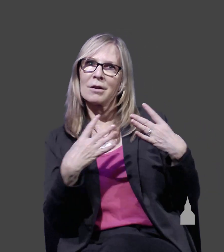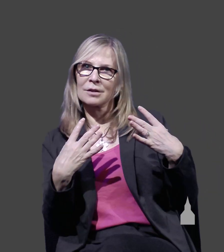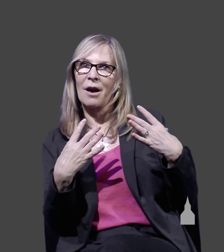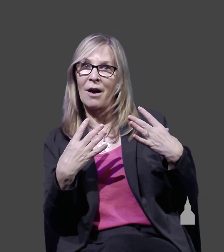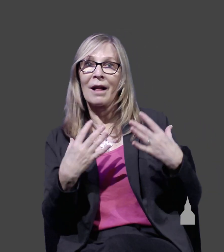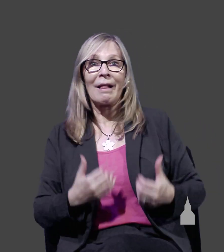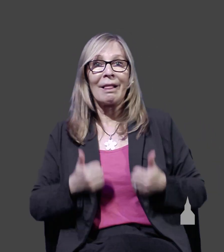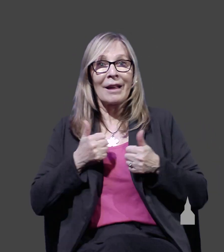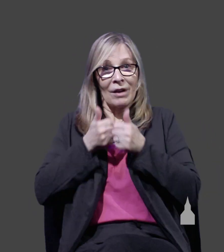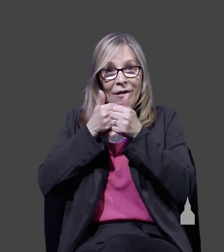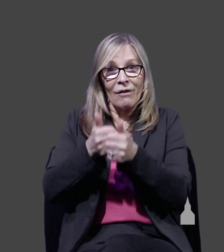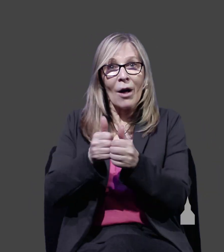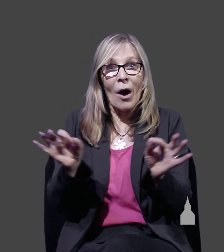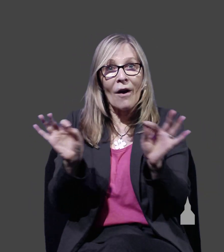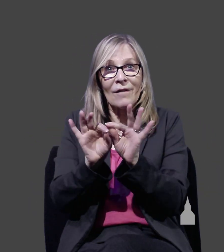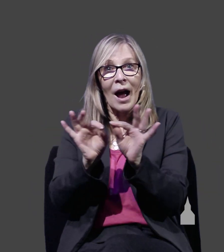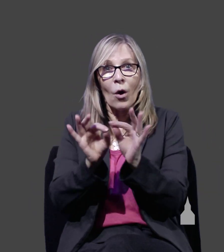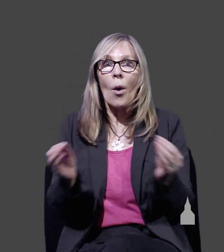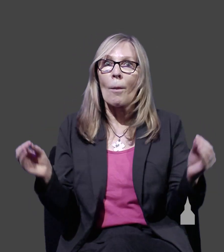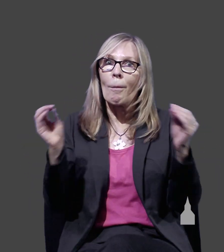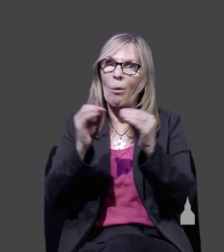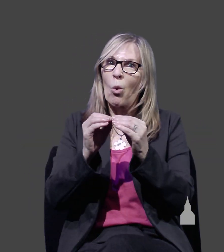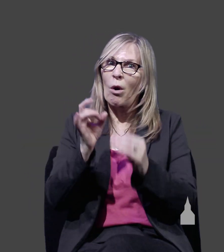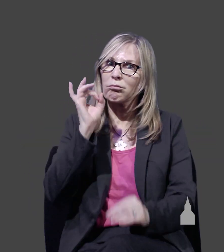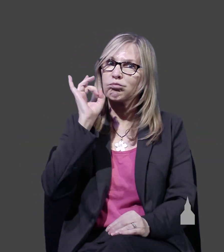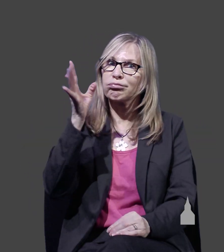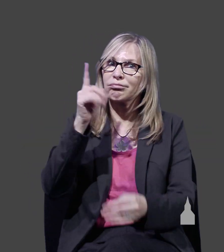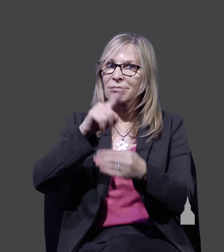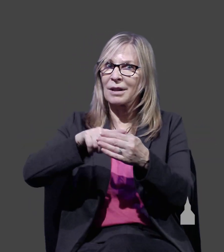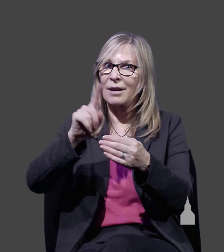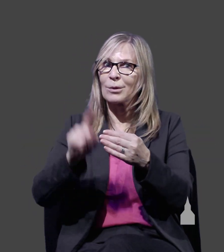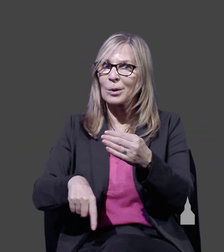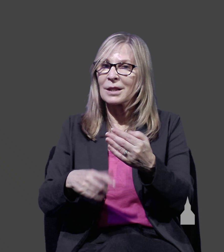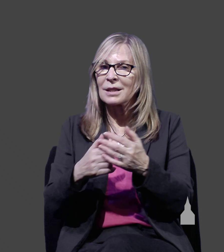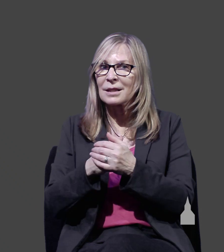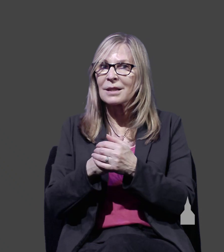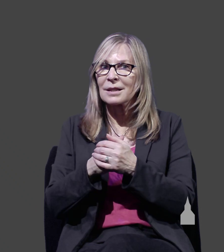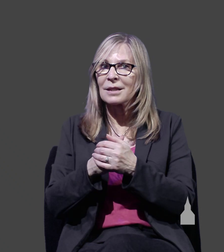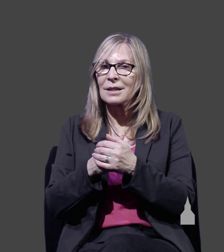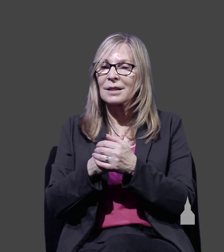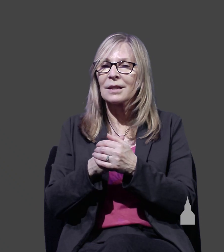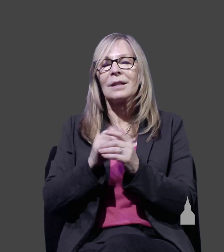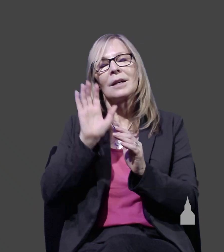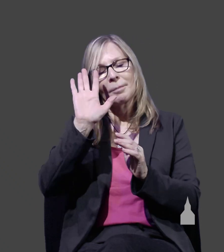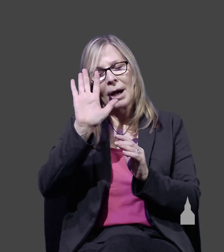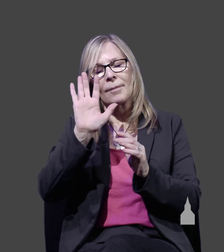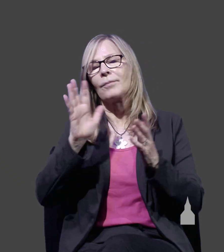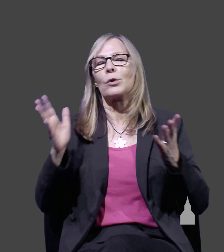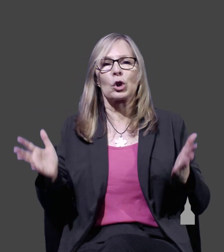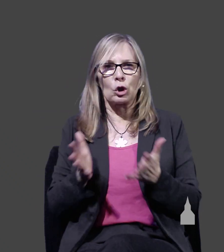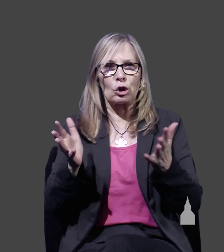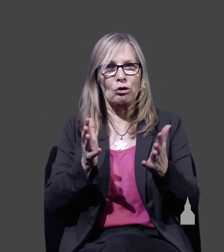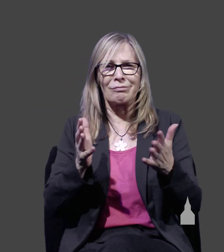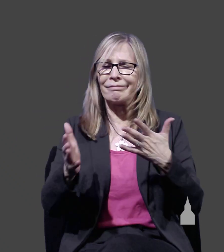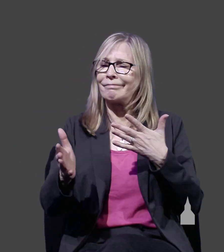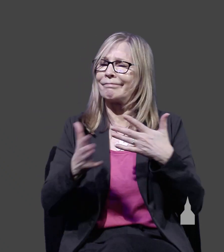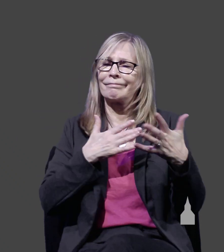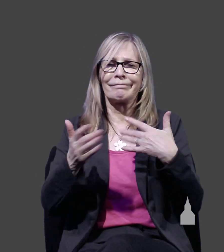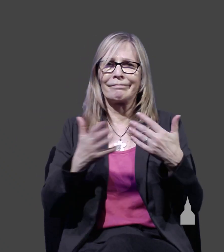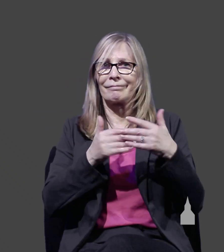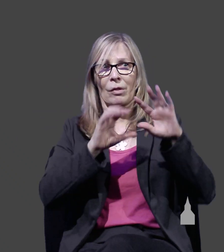our values increasingly brings greater consequences. But let me encourage you, no matter how difficult the